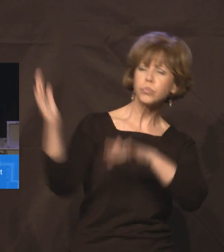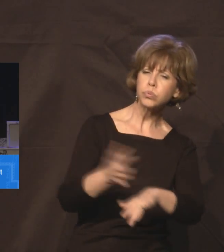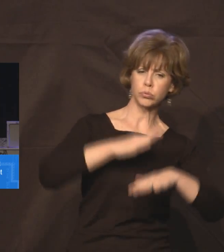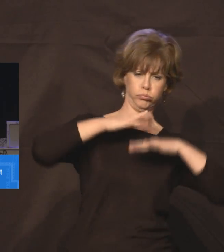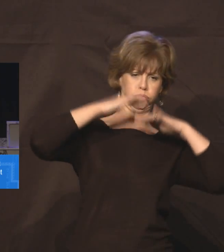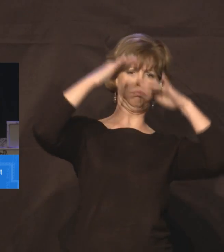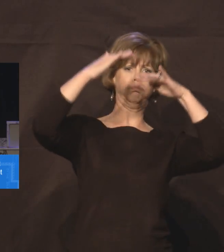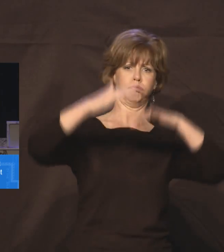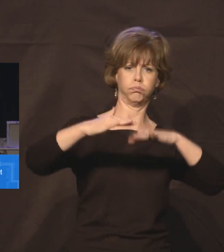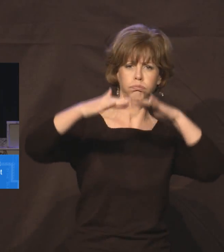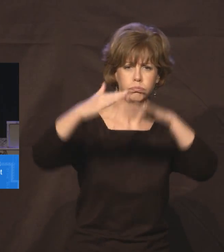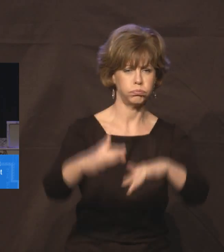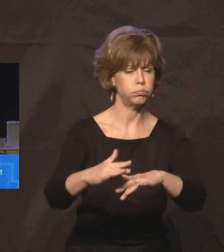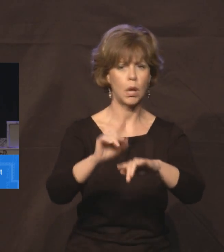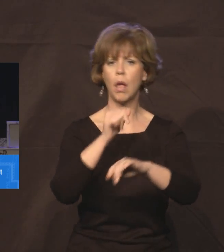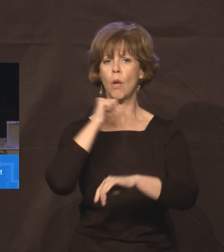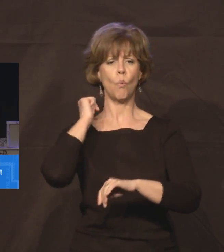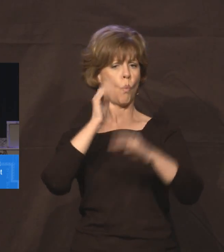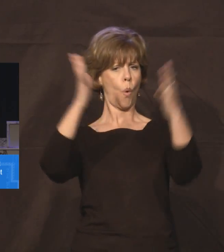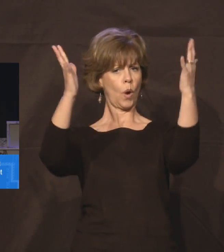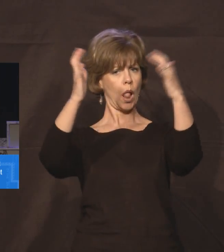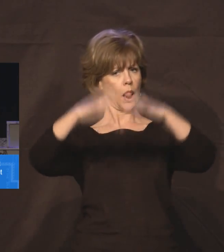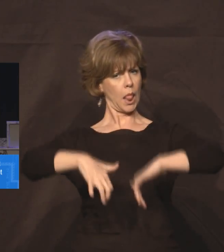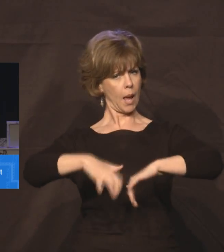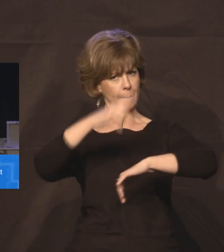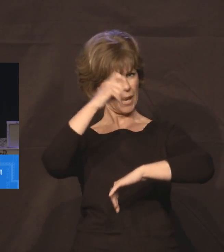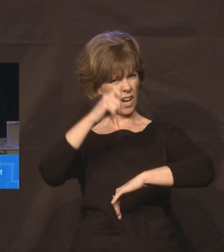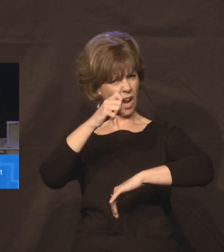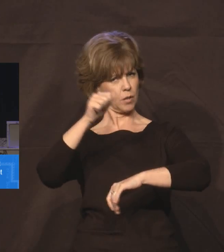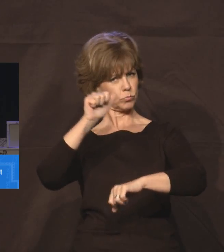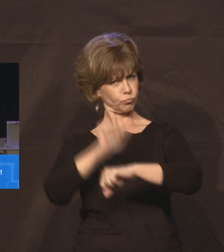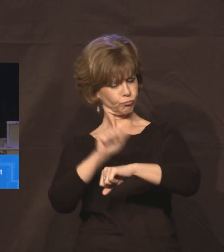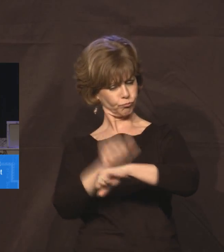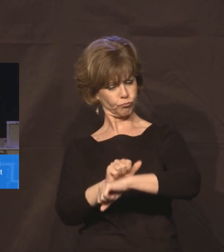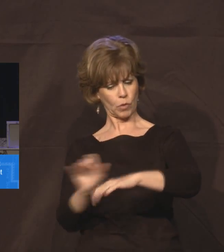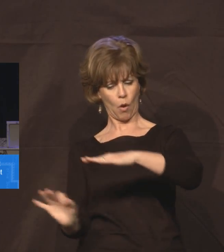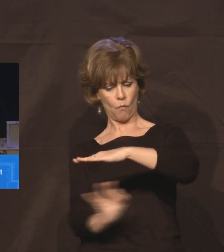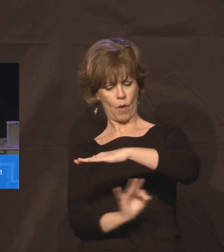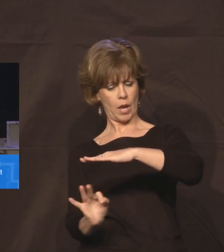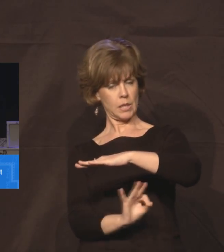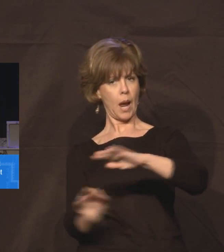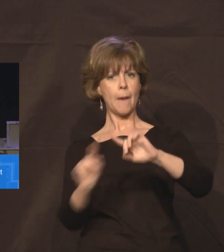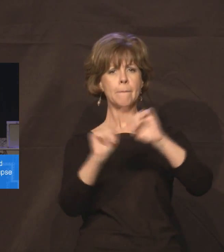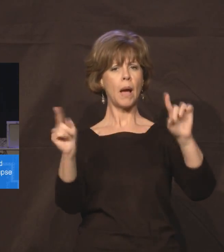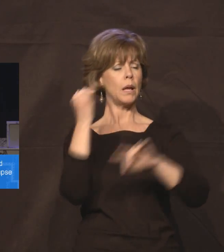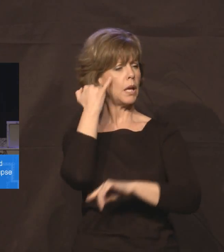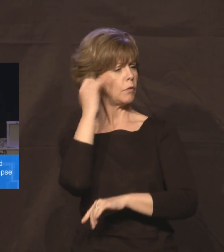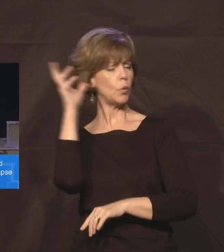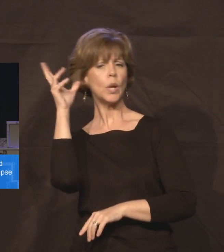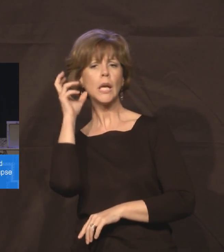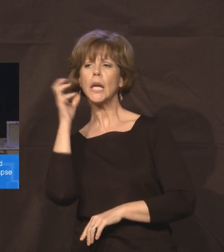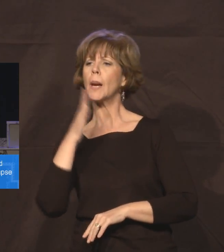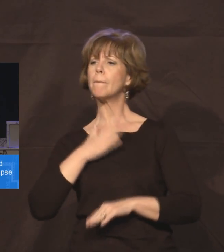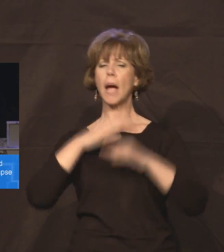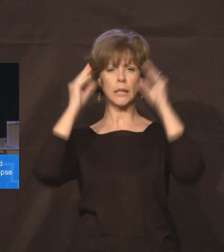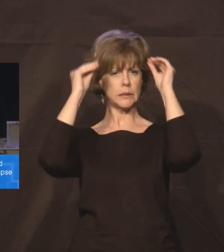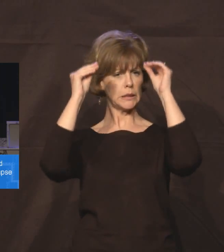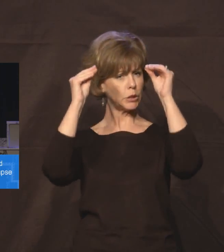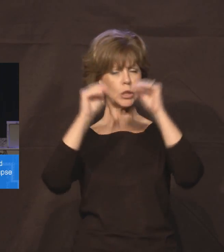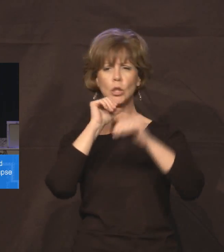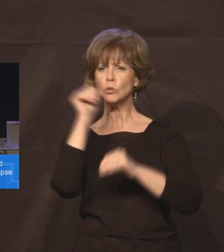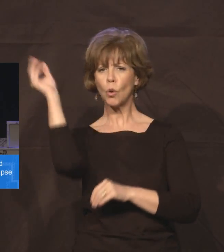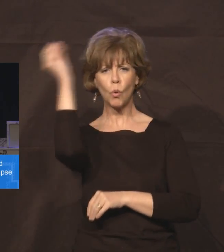won't collapse because it's built on bedrock. But anyone who hears my teaching and doesn't obey it is foolish, like a person who builds a house